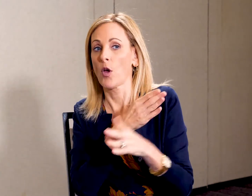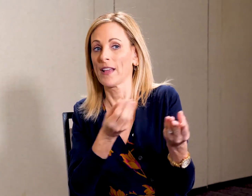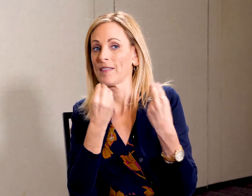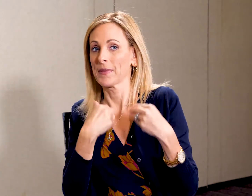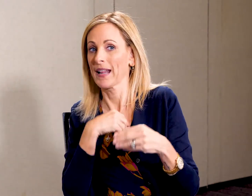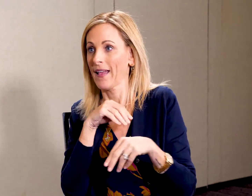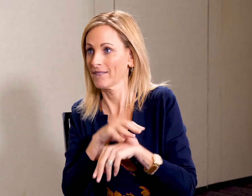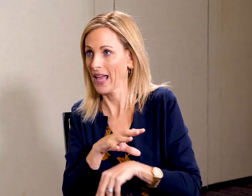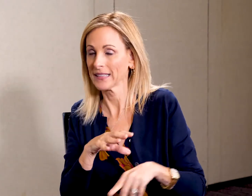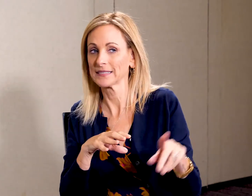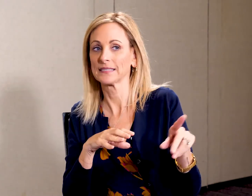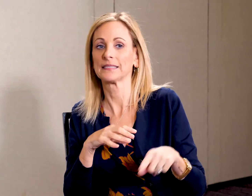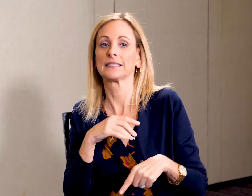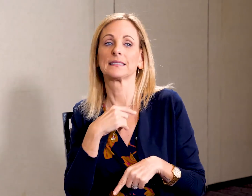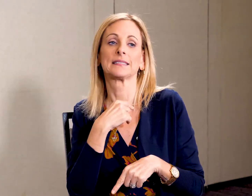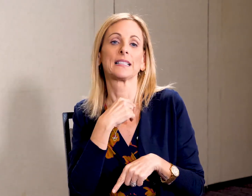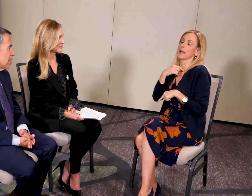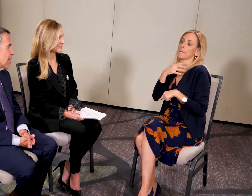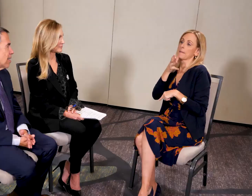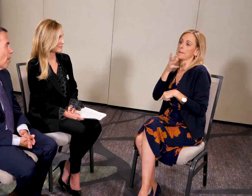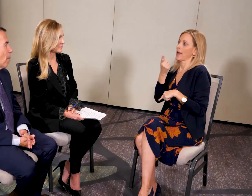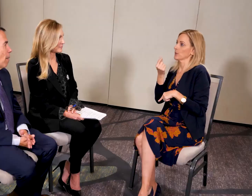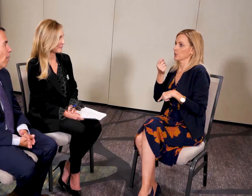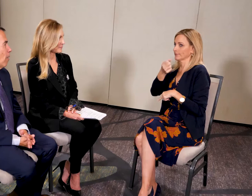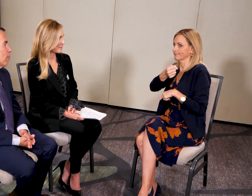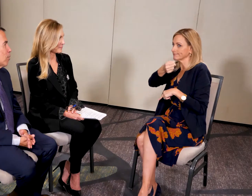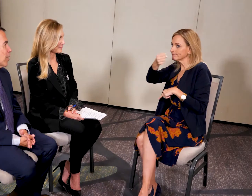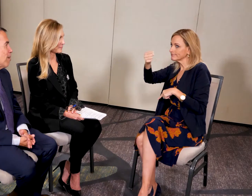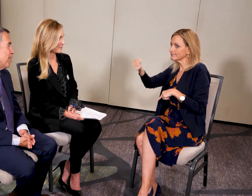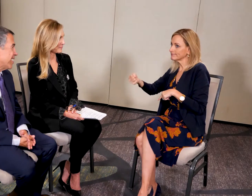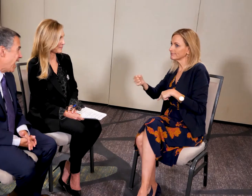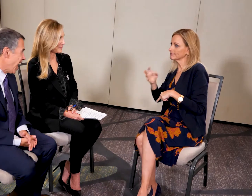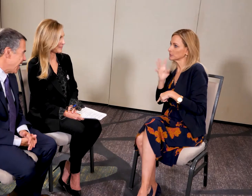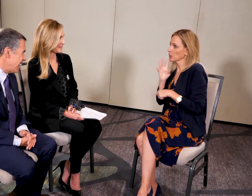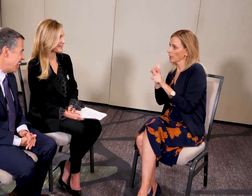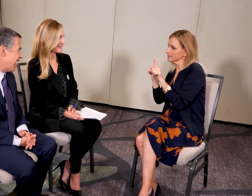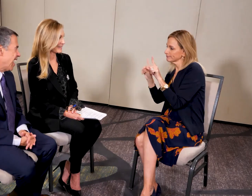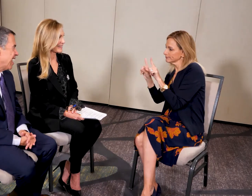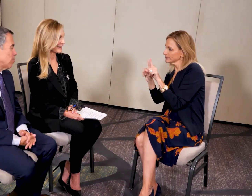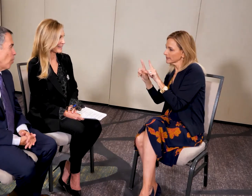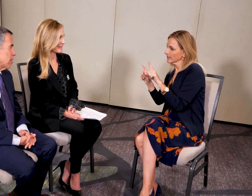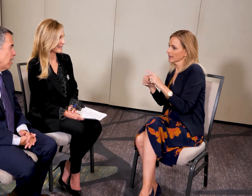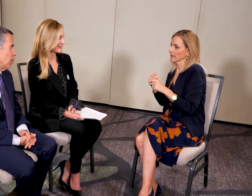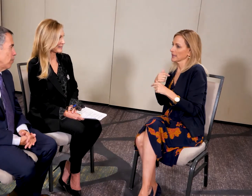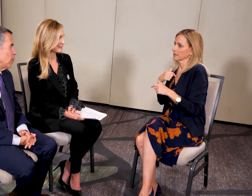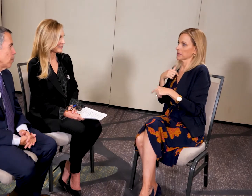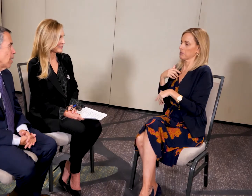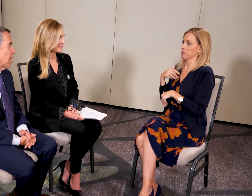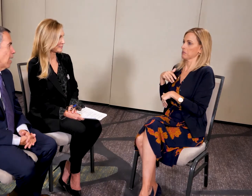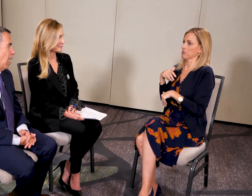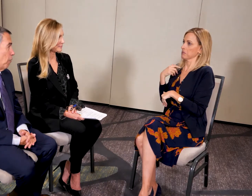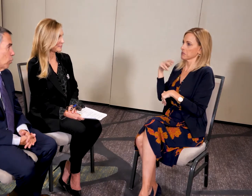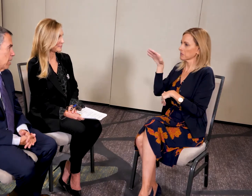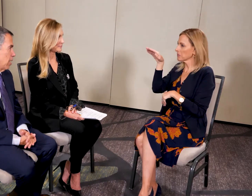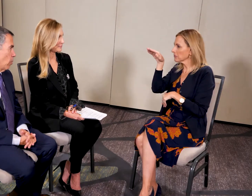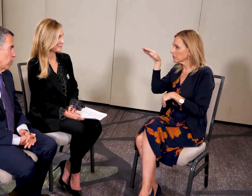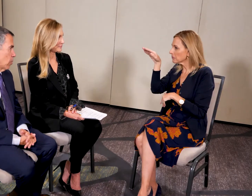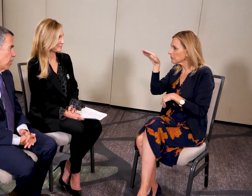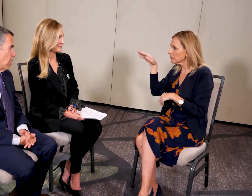just before he was about to give me advice, my mom took him aside and spoke to him. Of course, I didn't know what was going on.